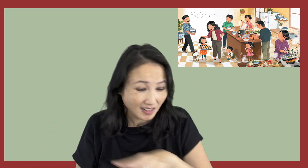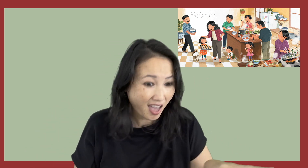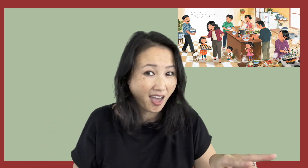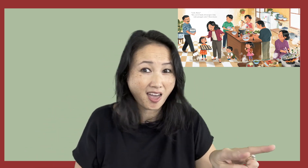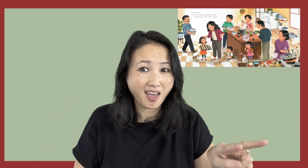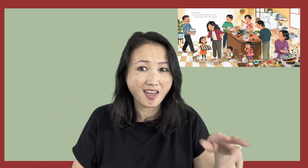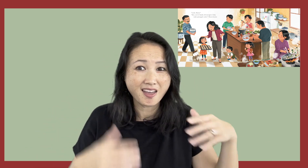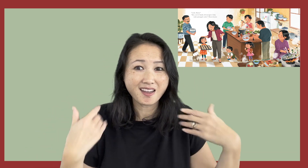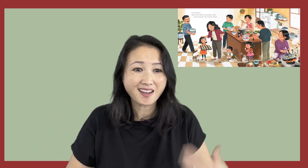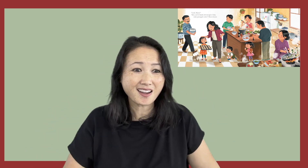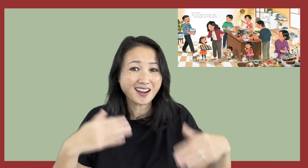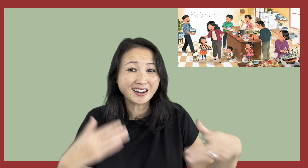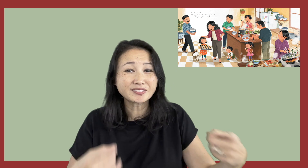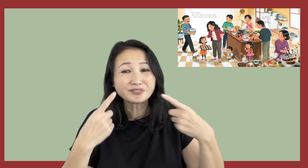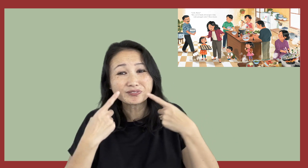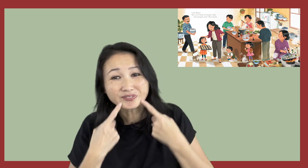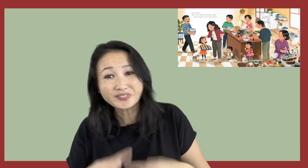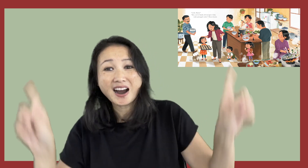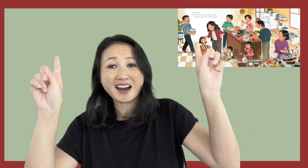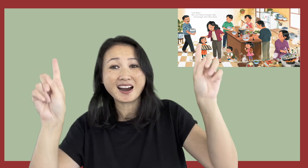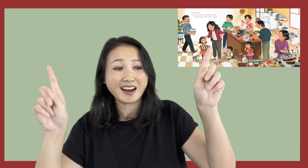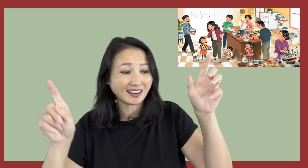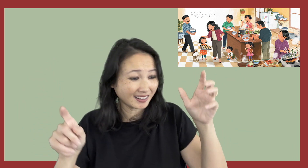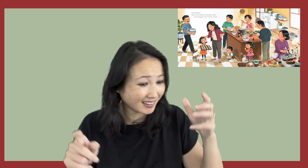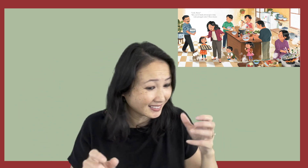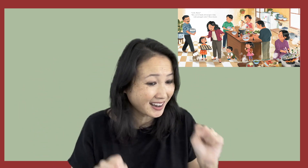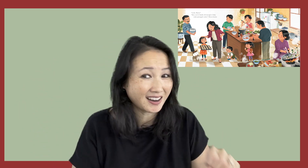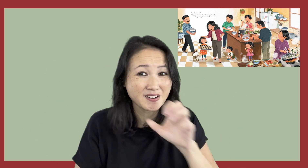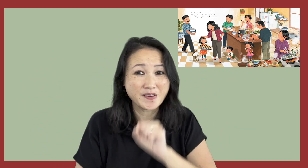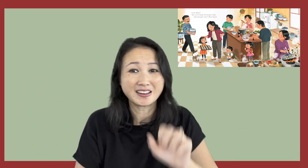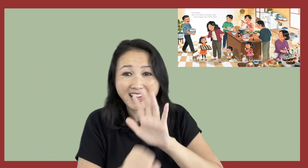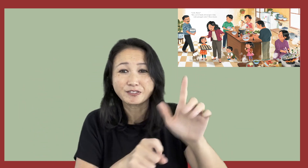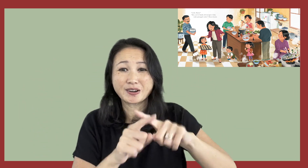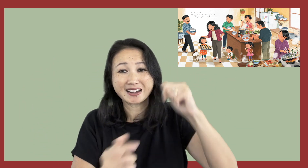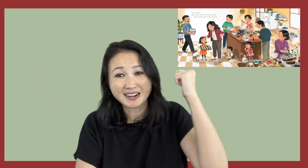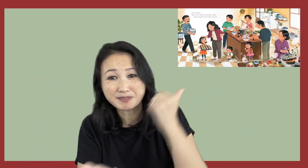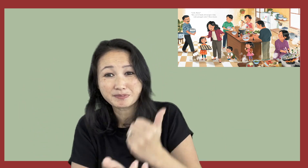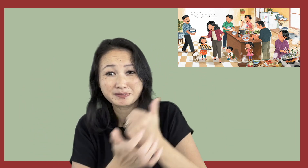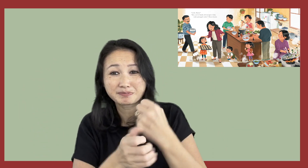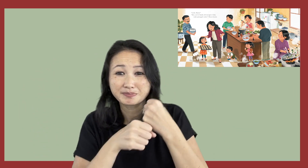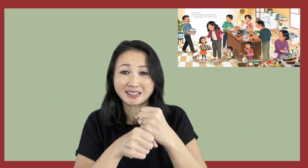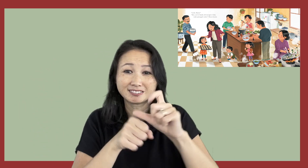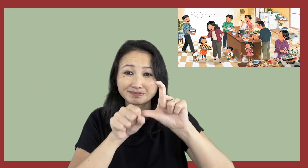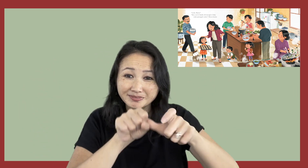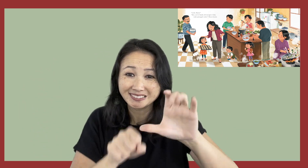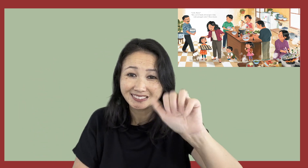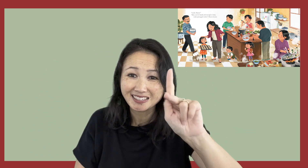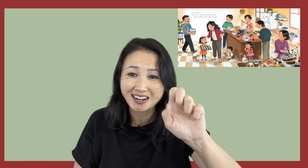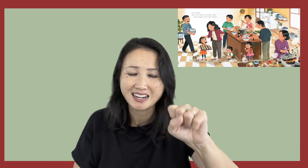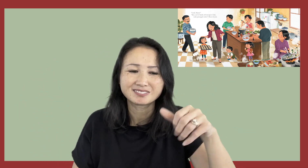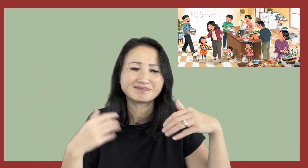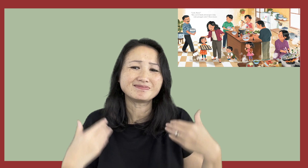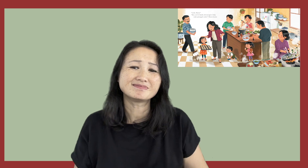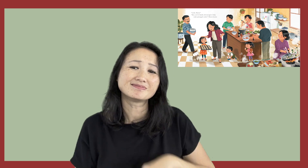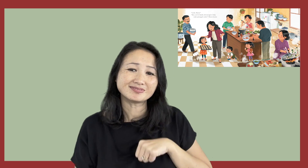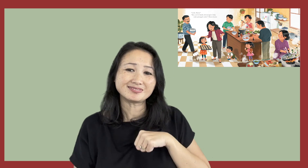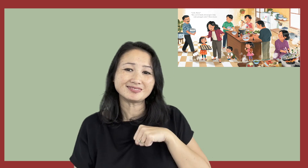Mom looked at her. Look, Ma! Ren, you're finally old enough to help make pineapple cakes,